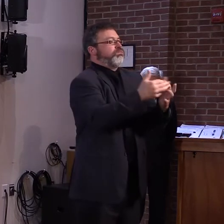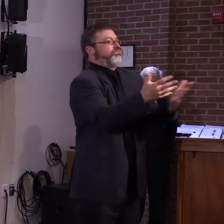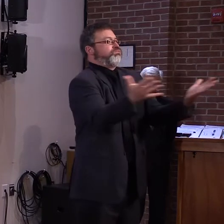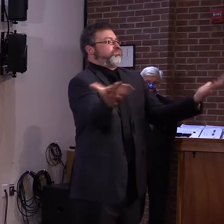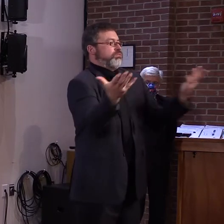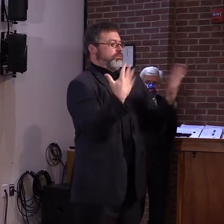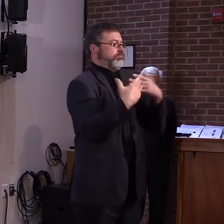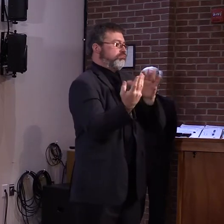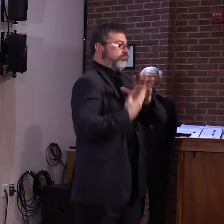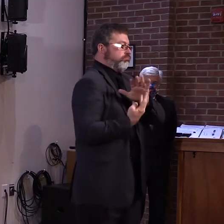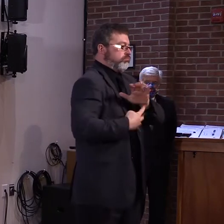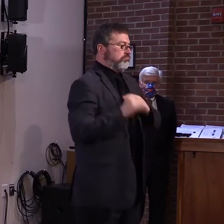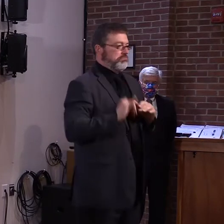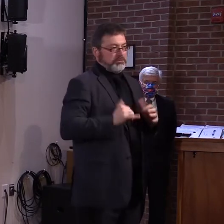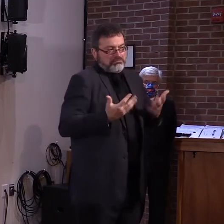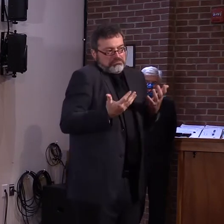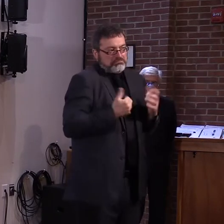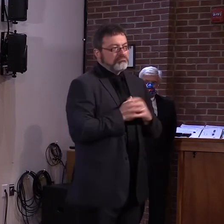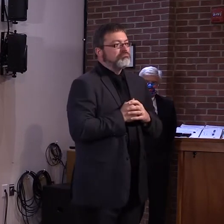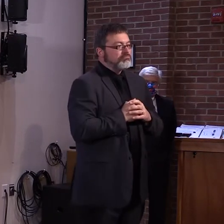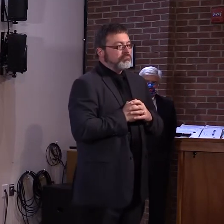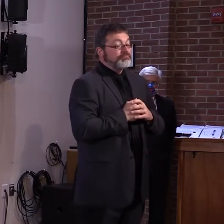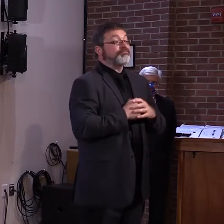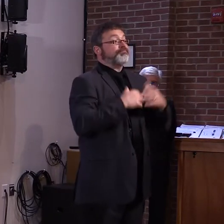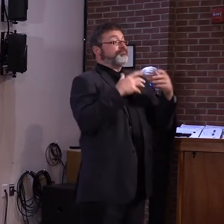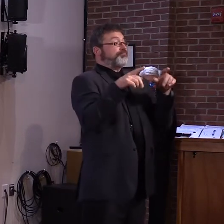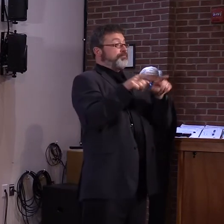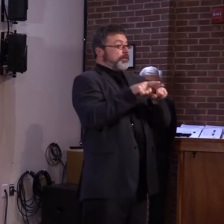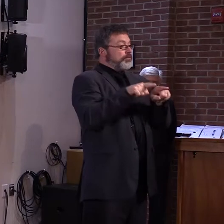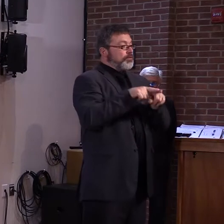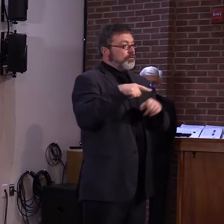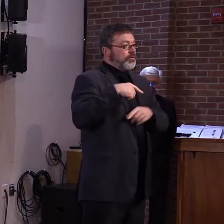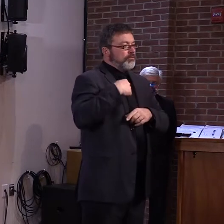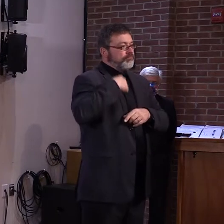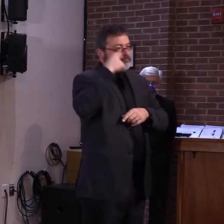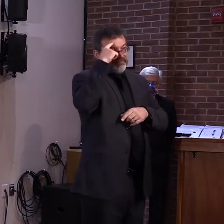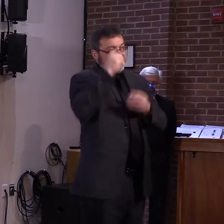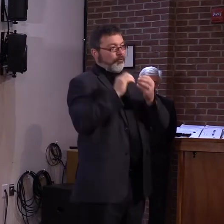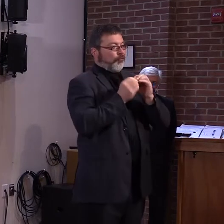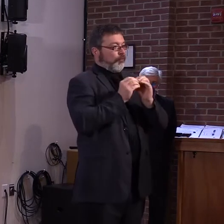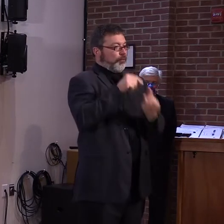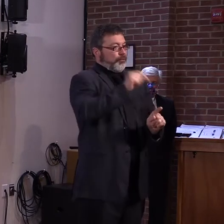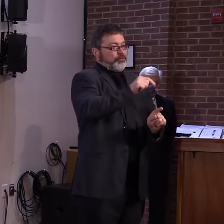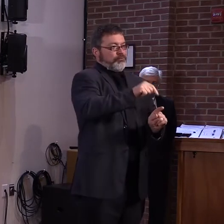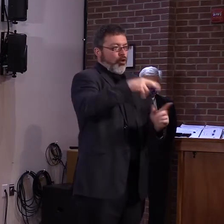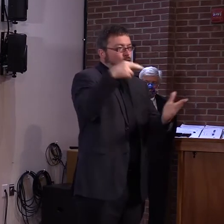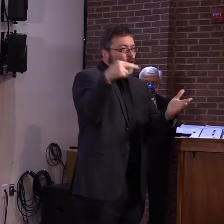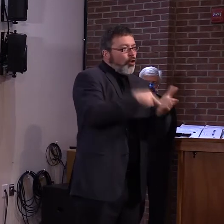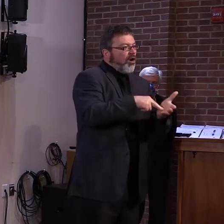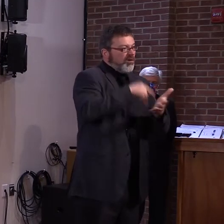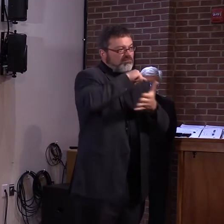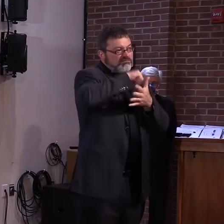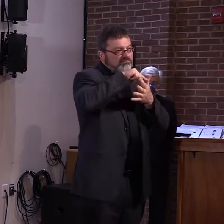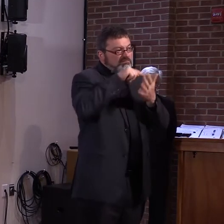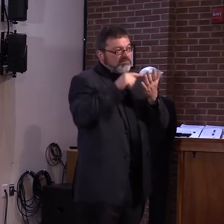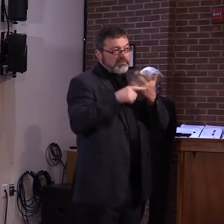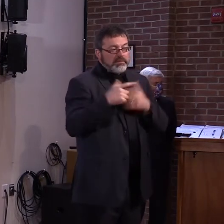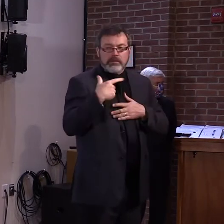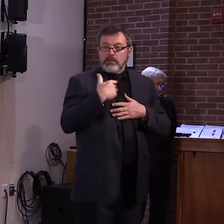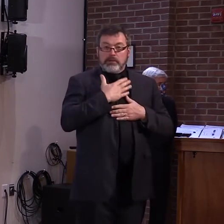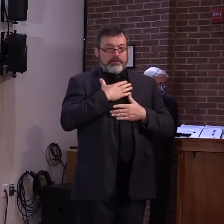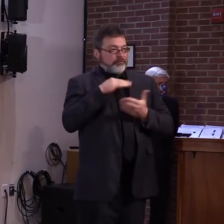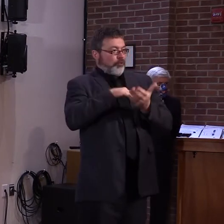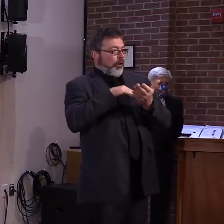to work on with making sure that providers can access our electronic ordering